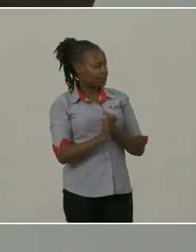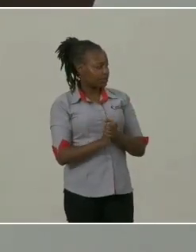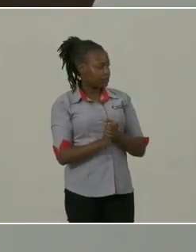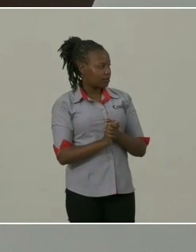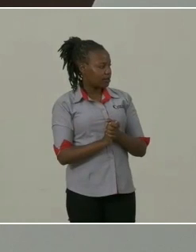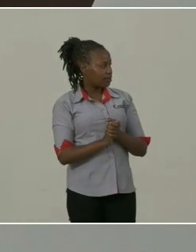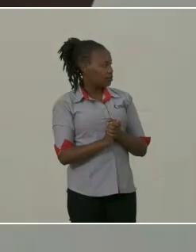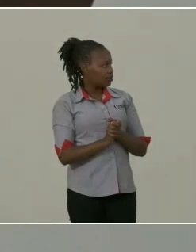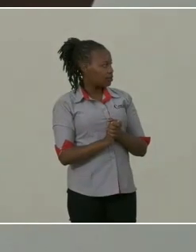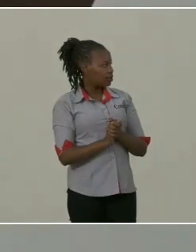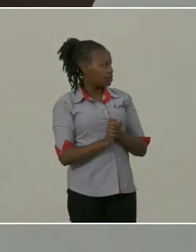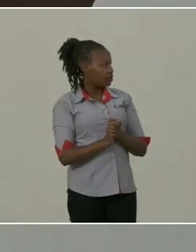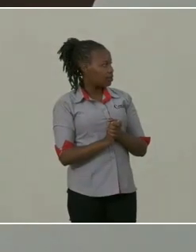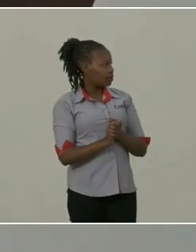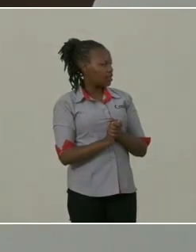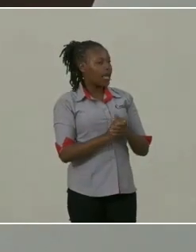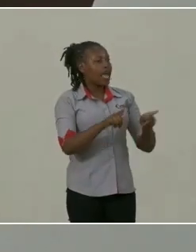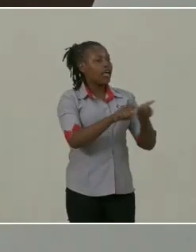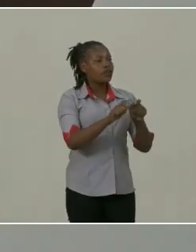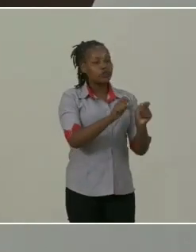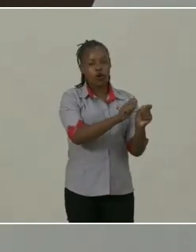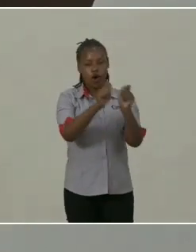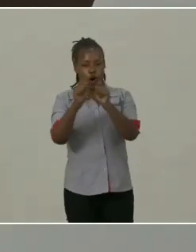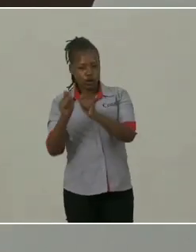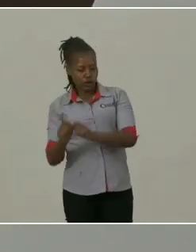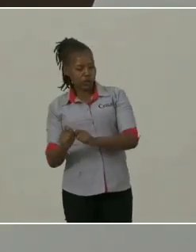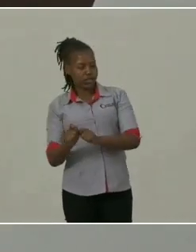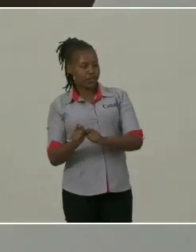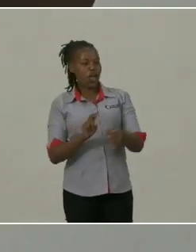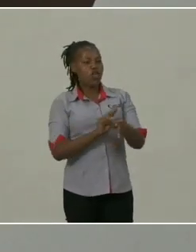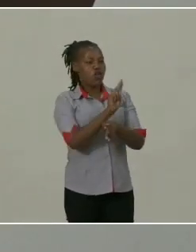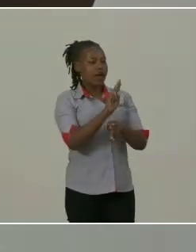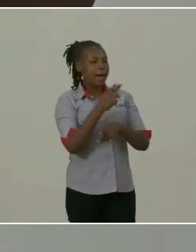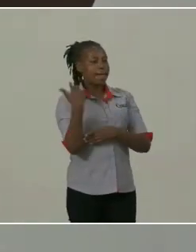cash remittance and transfer slips used to pay for the vehicle,